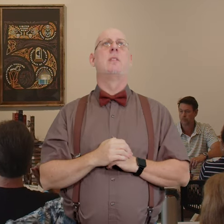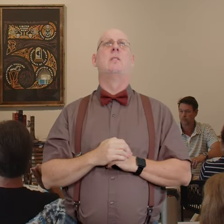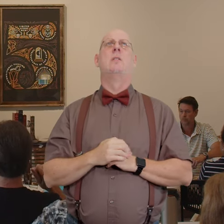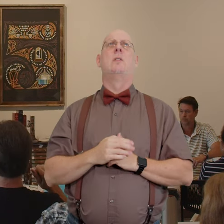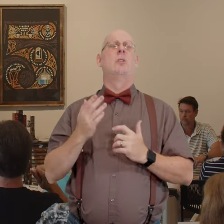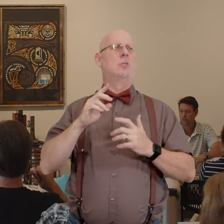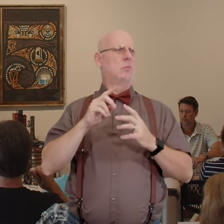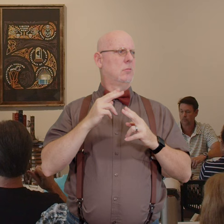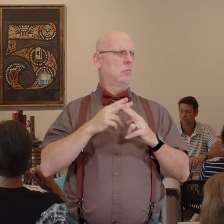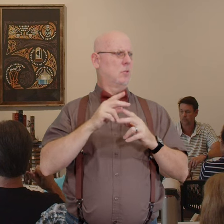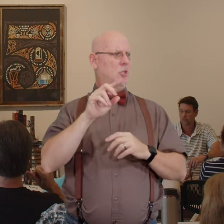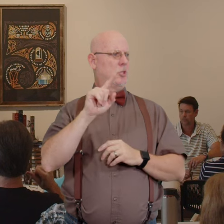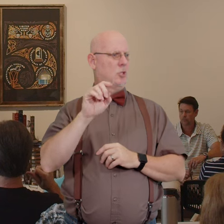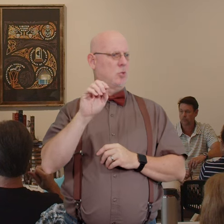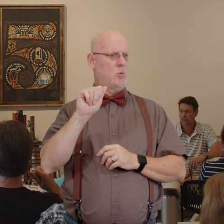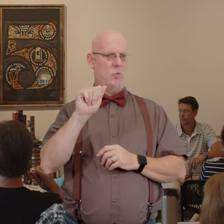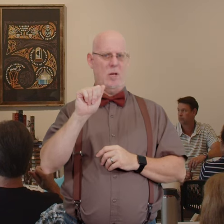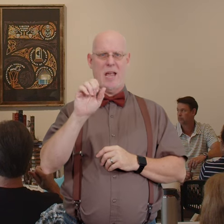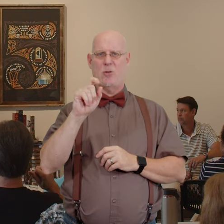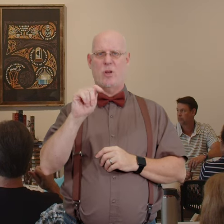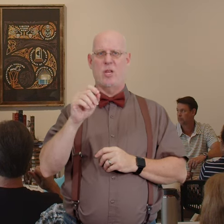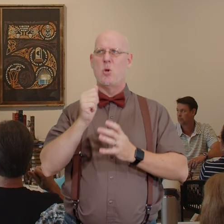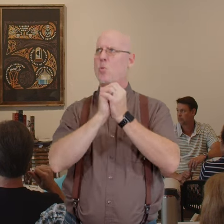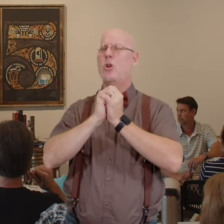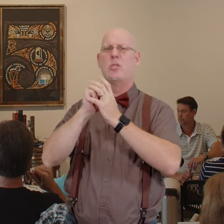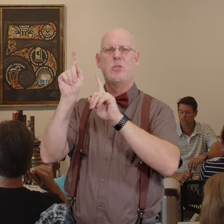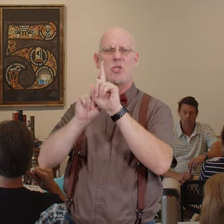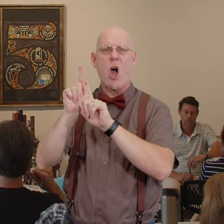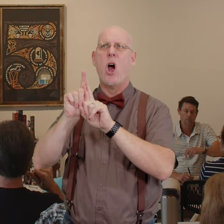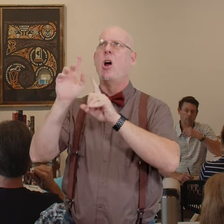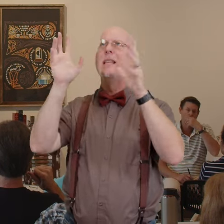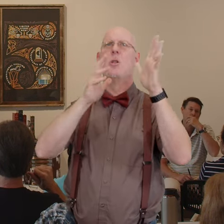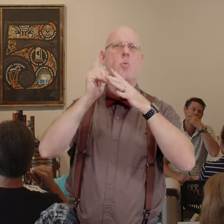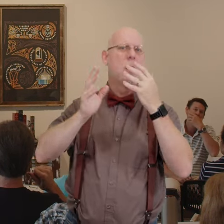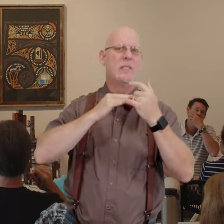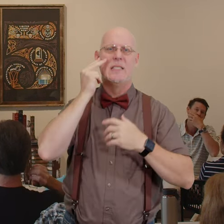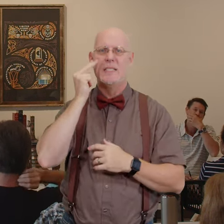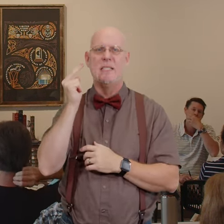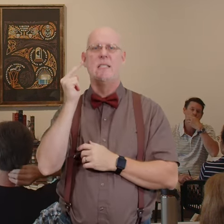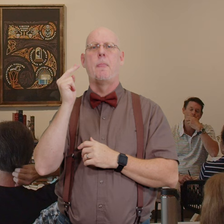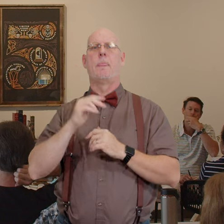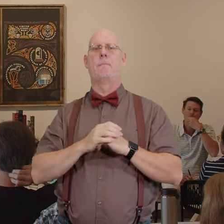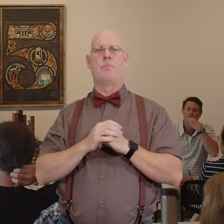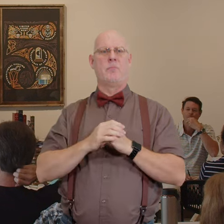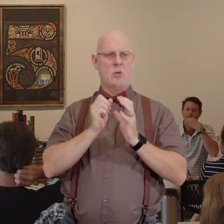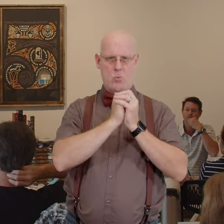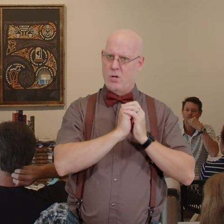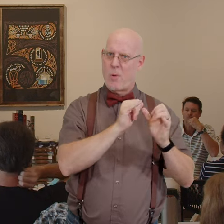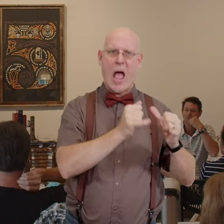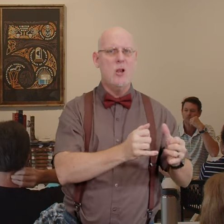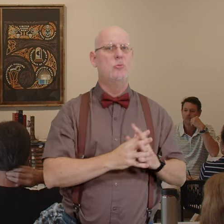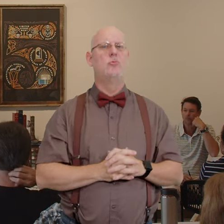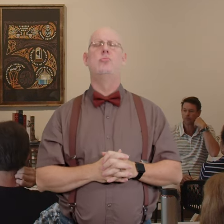a, what's the term, Zoroastrian, whatever it is. He's a worshiper of the stars and the galaxies and what he can see and what he can put his hands on. He's an